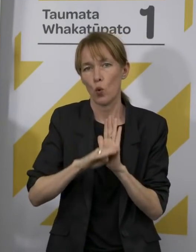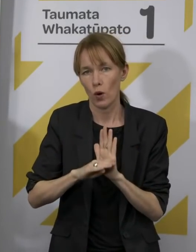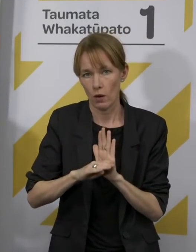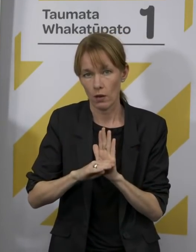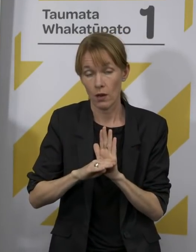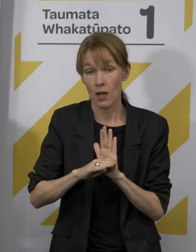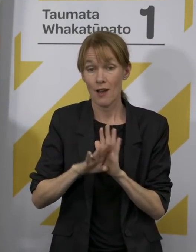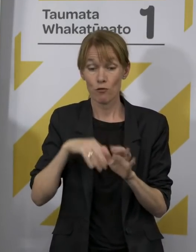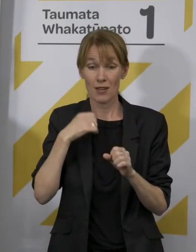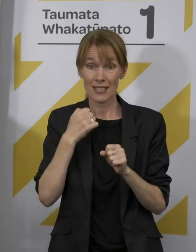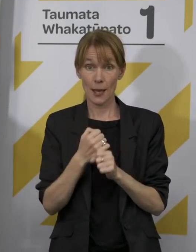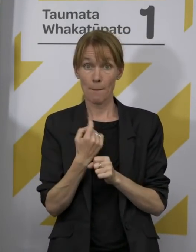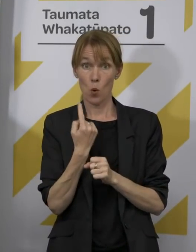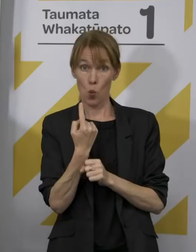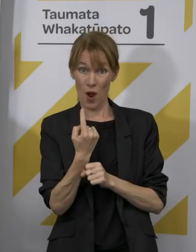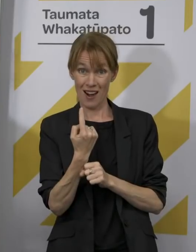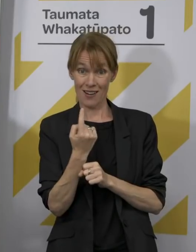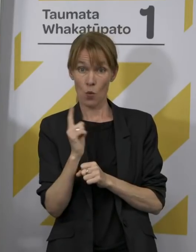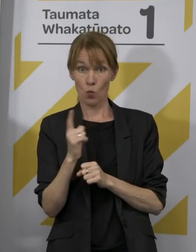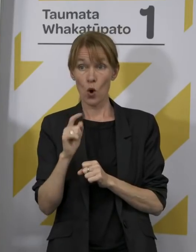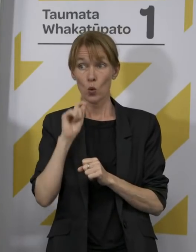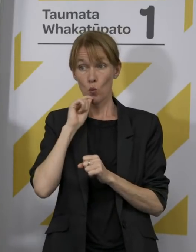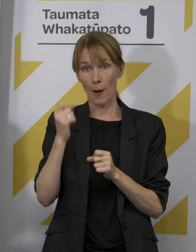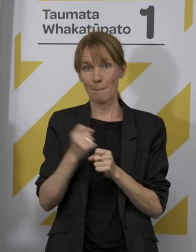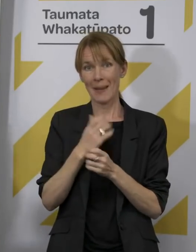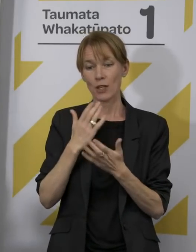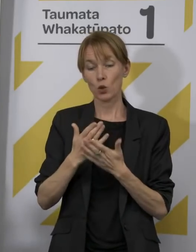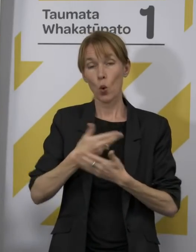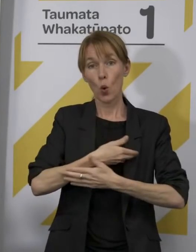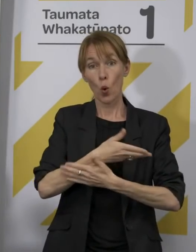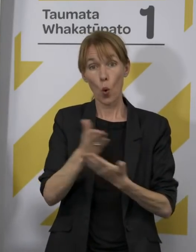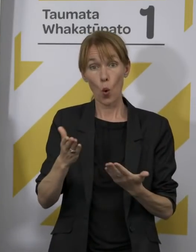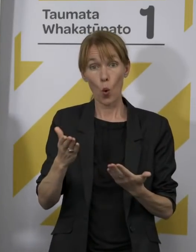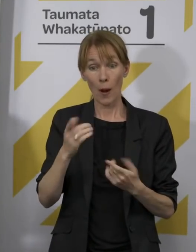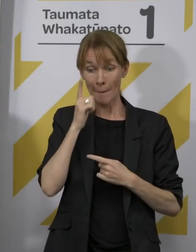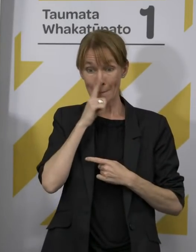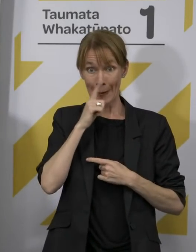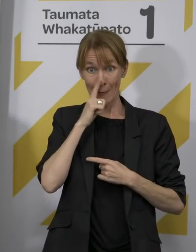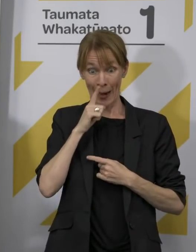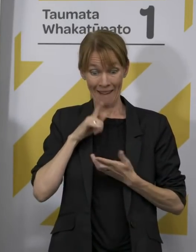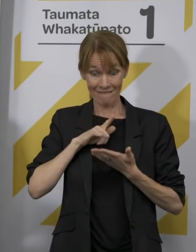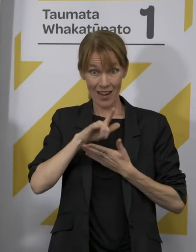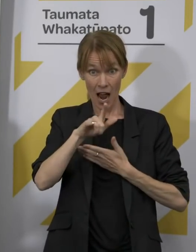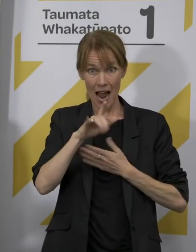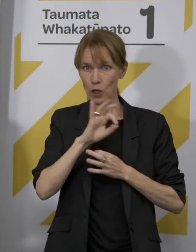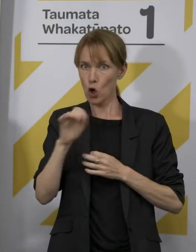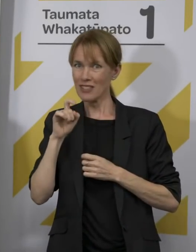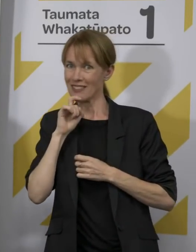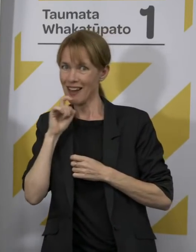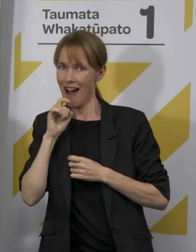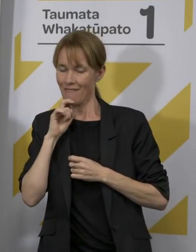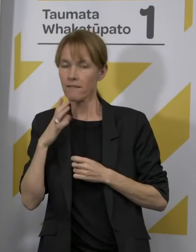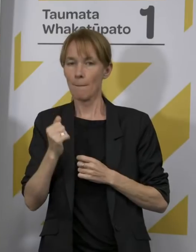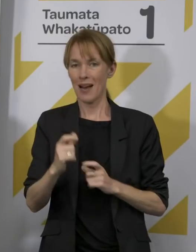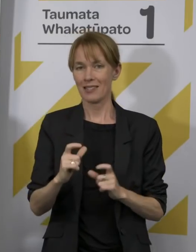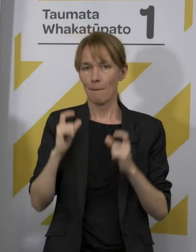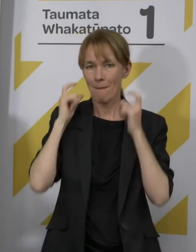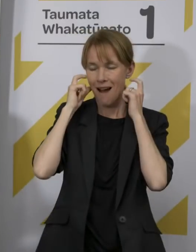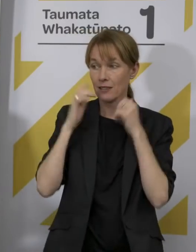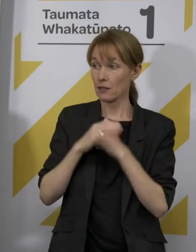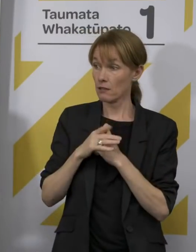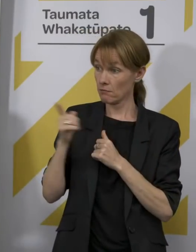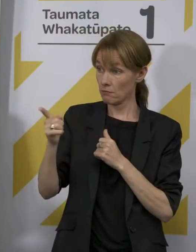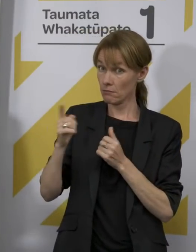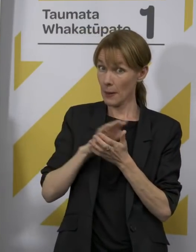getting underway is the provision of masks to all passengers on those flights. And that could look like an enforced managed self-isolation period of 14 days